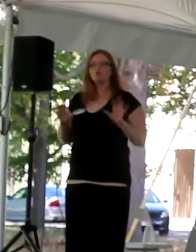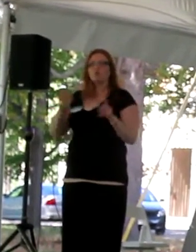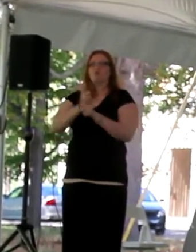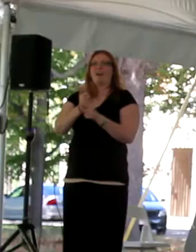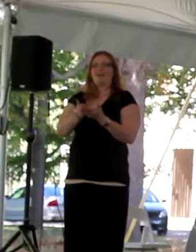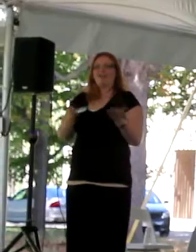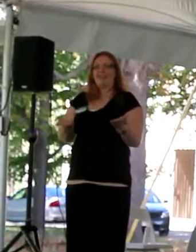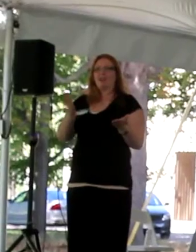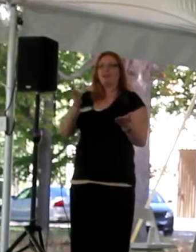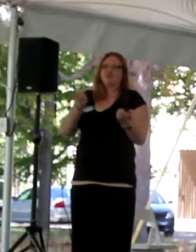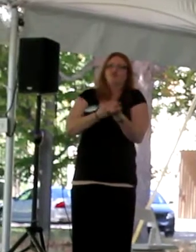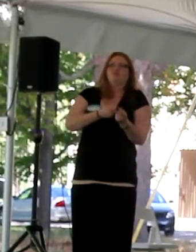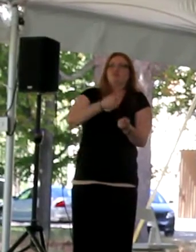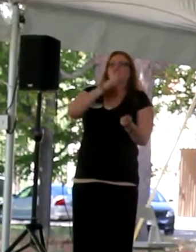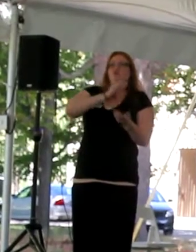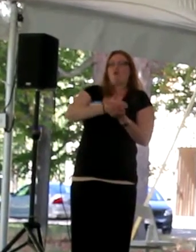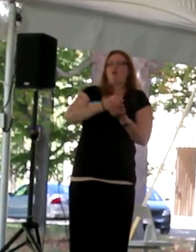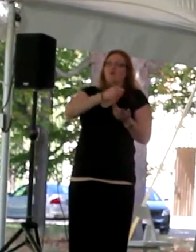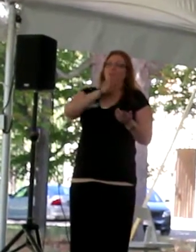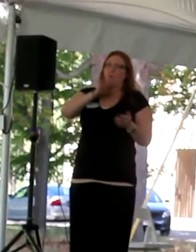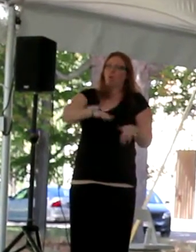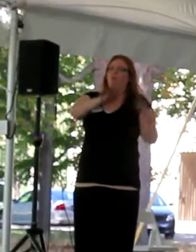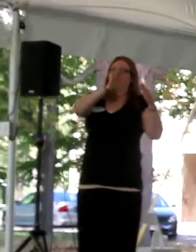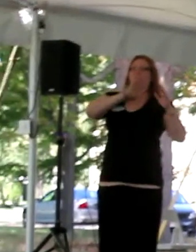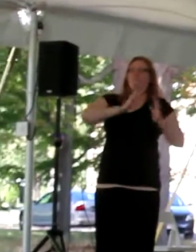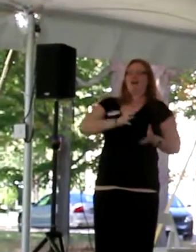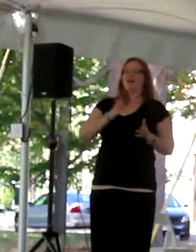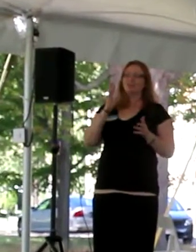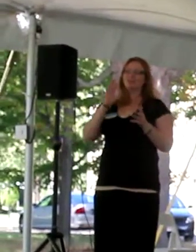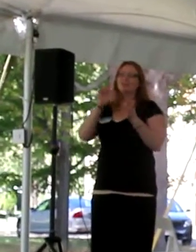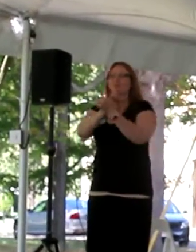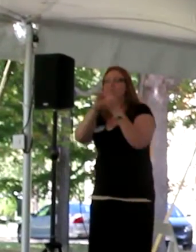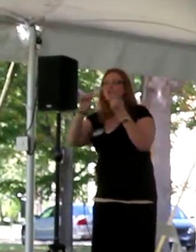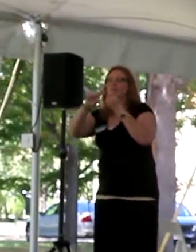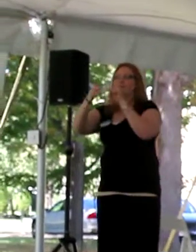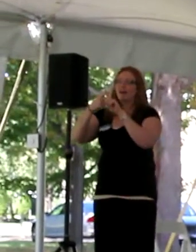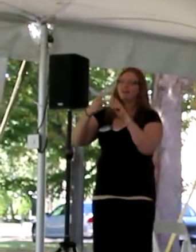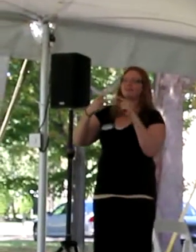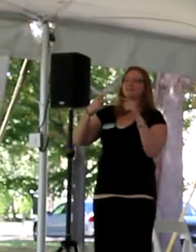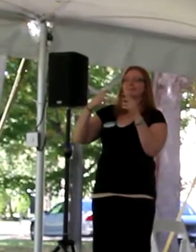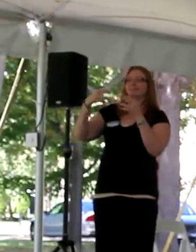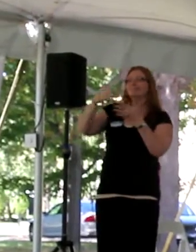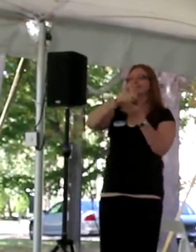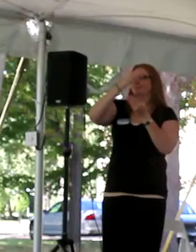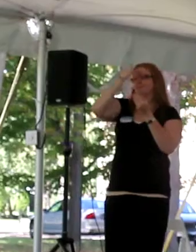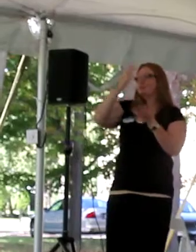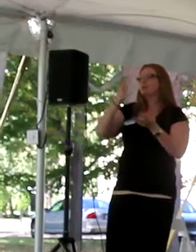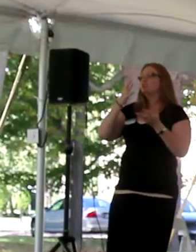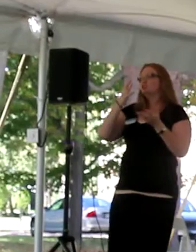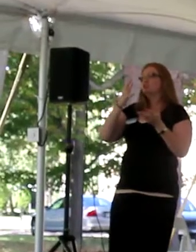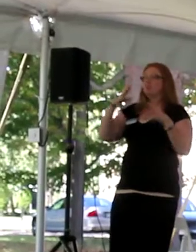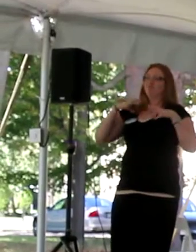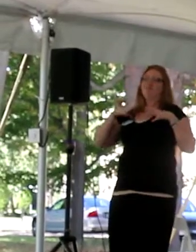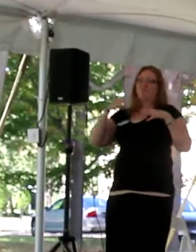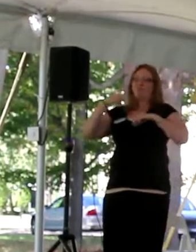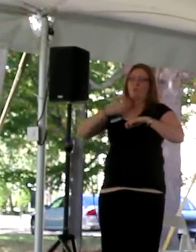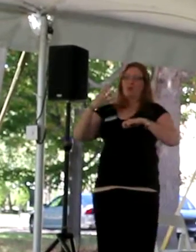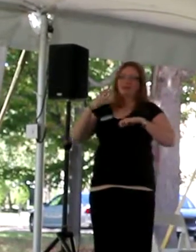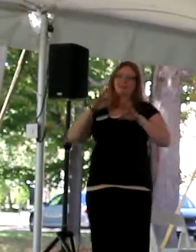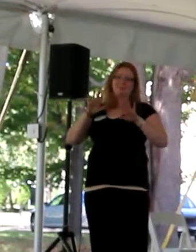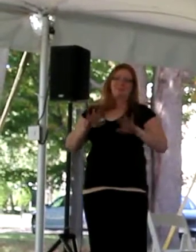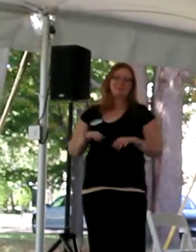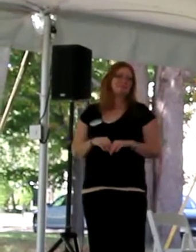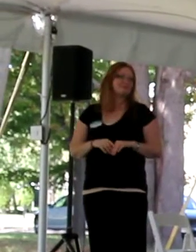be fine. So it's really a wonderful place to make friends, get information, and get away for 4 days in a great